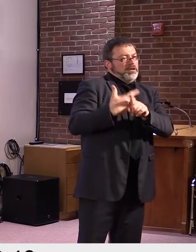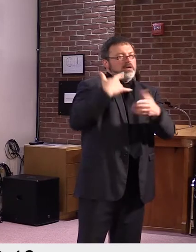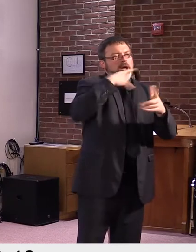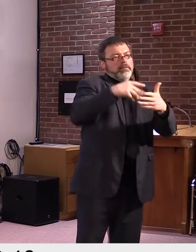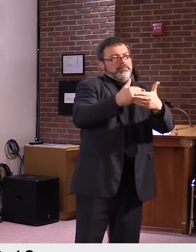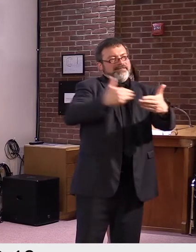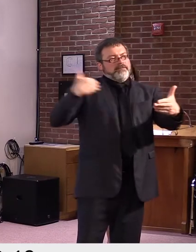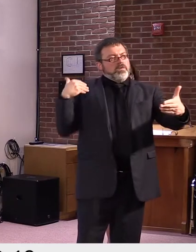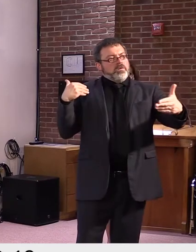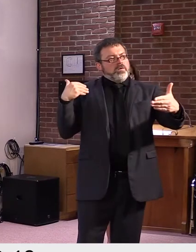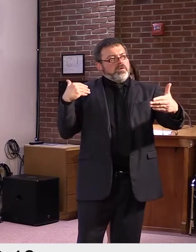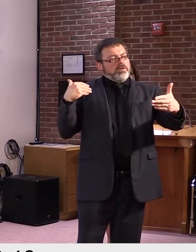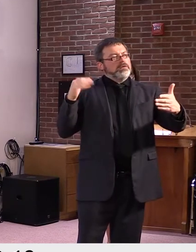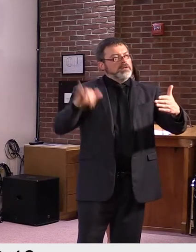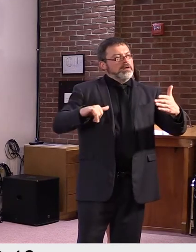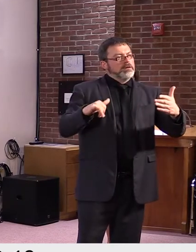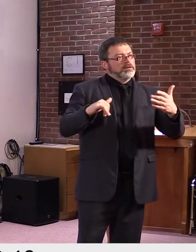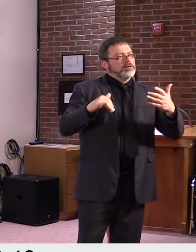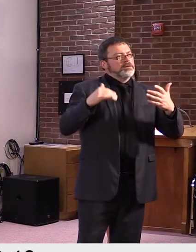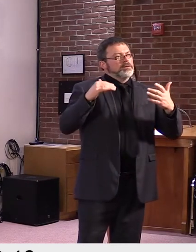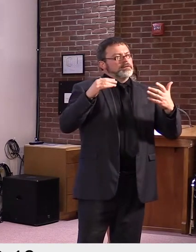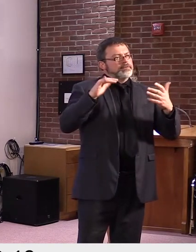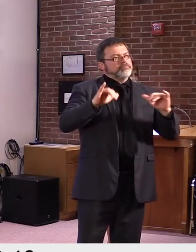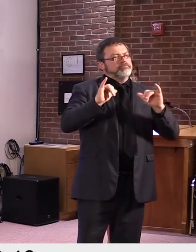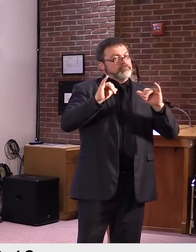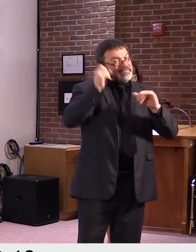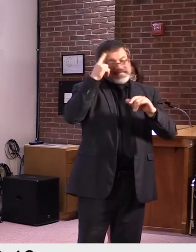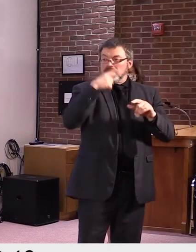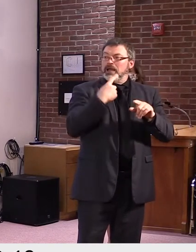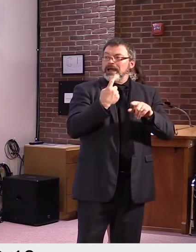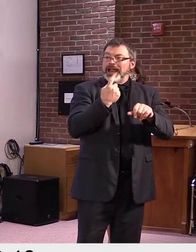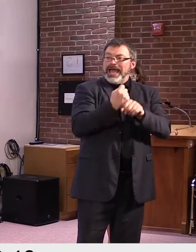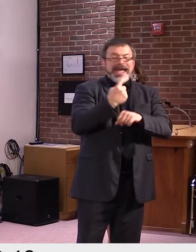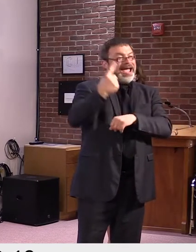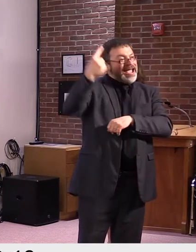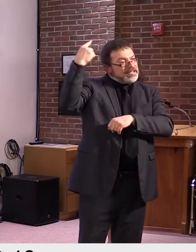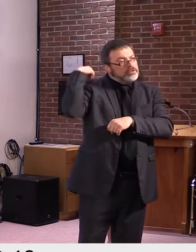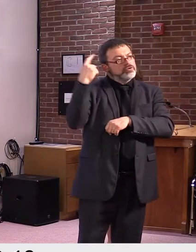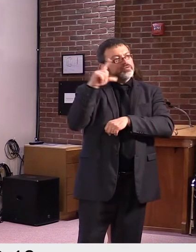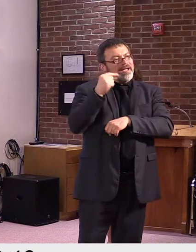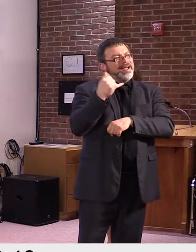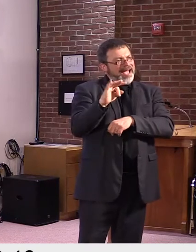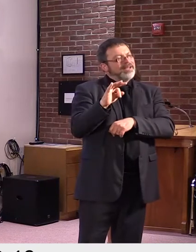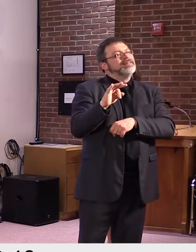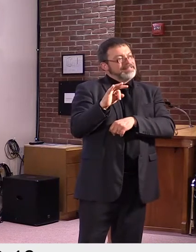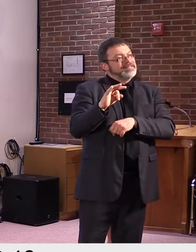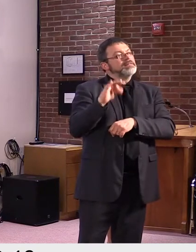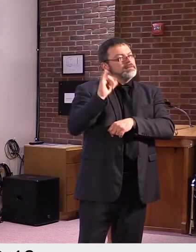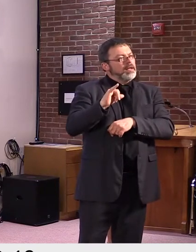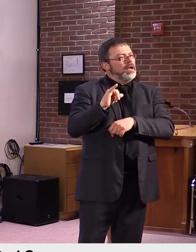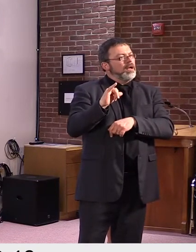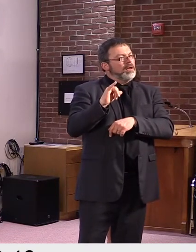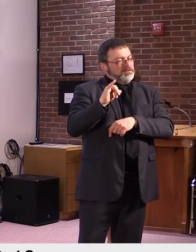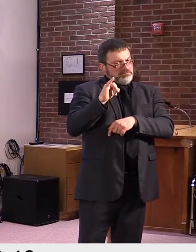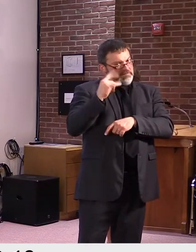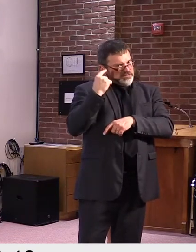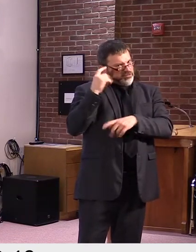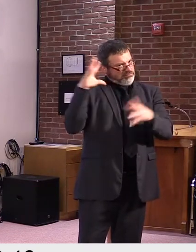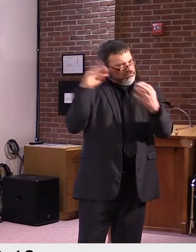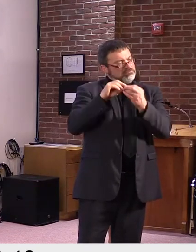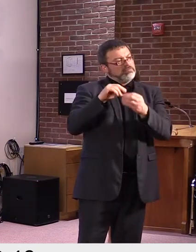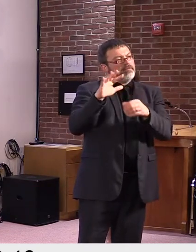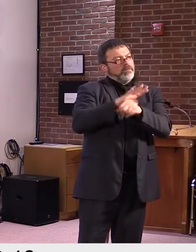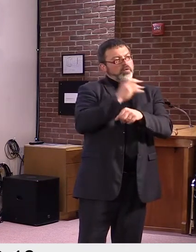does look at the calendar year of 2019 and makes the calculation and annual determination of the